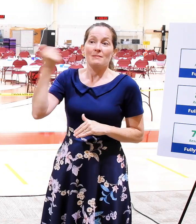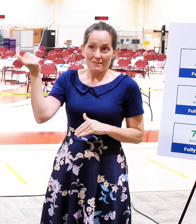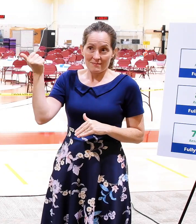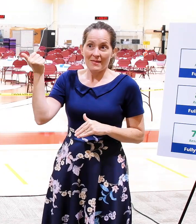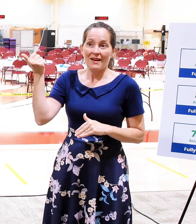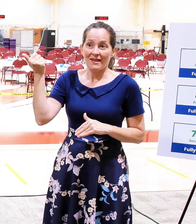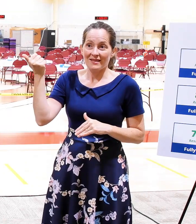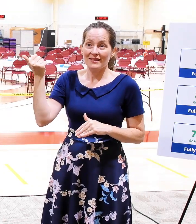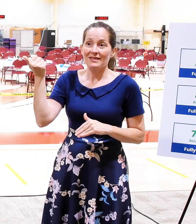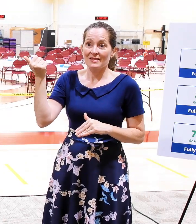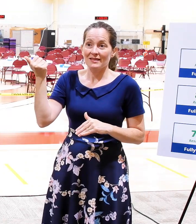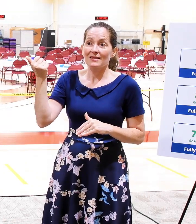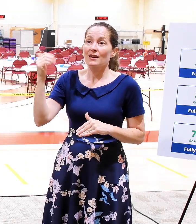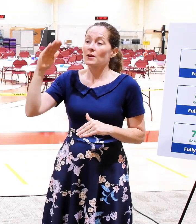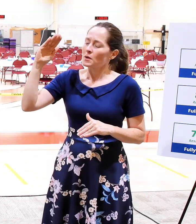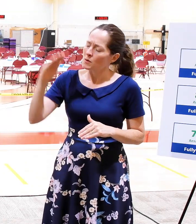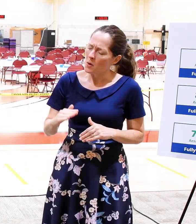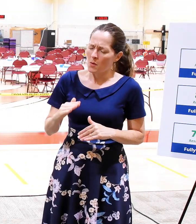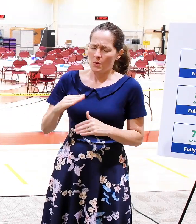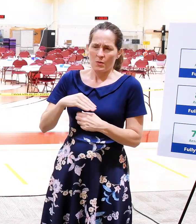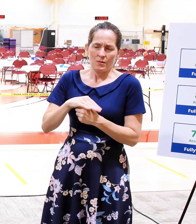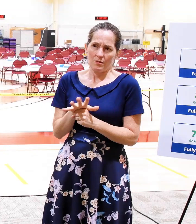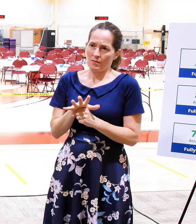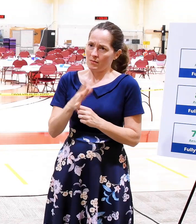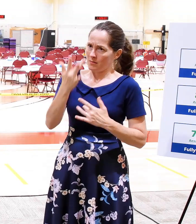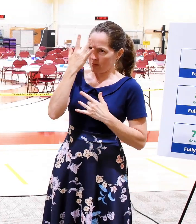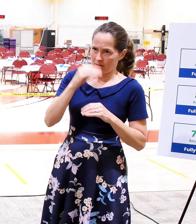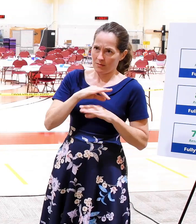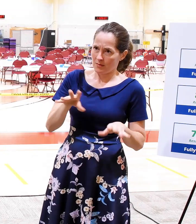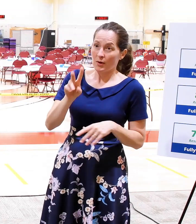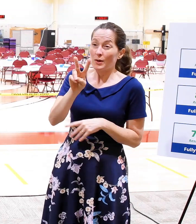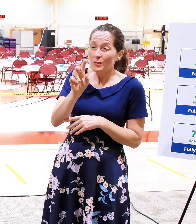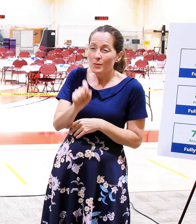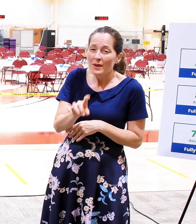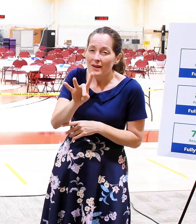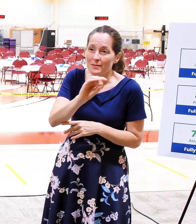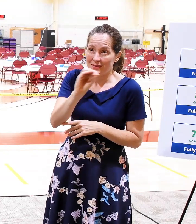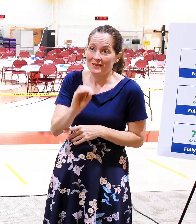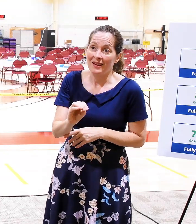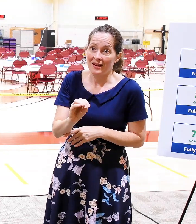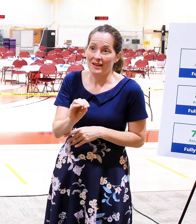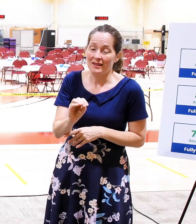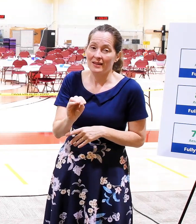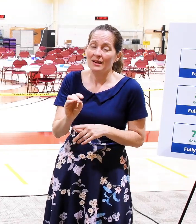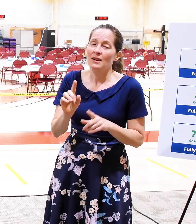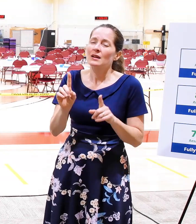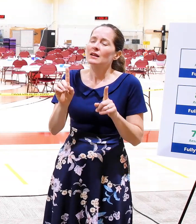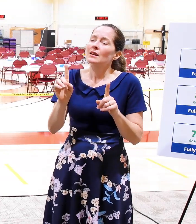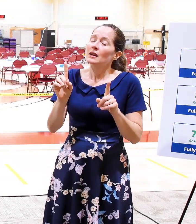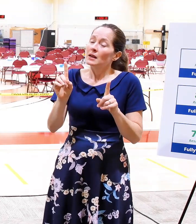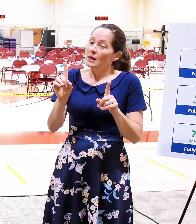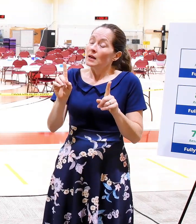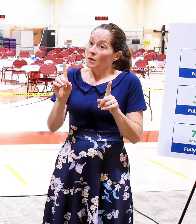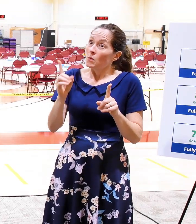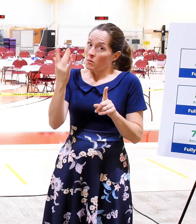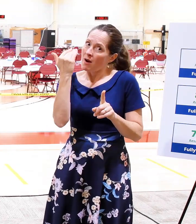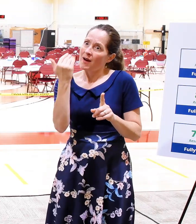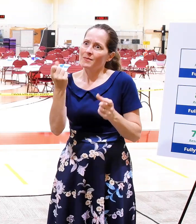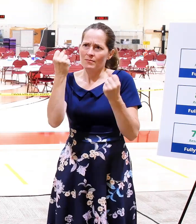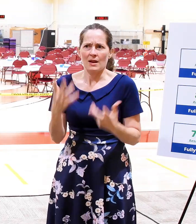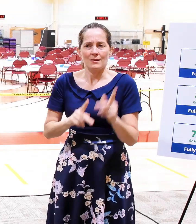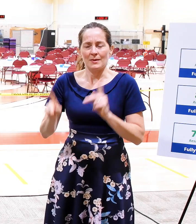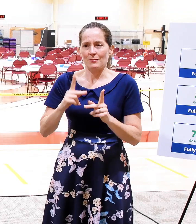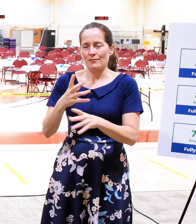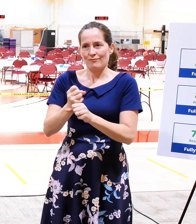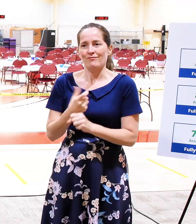part, to our vaccination progress, our case rates are concerning. And that is fueled by